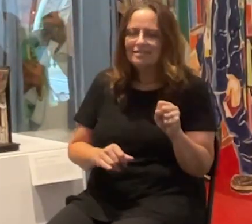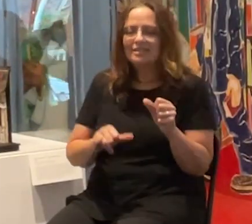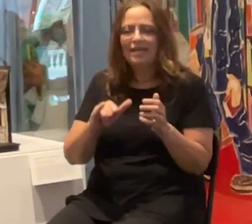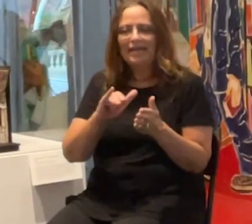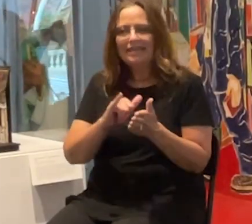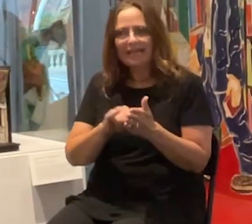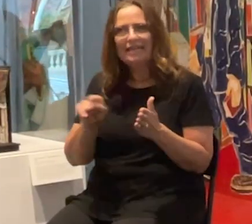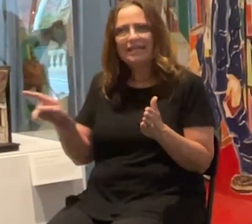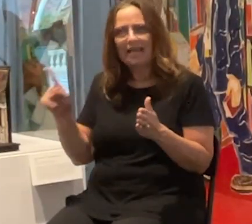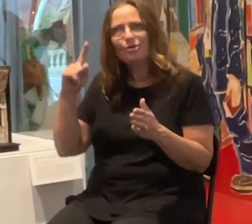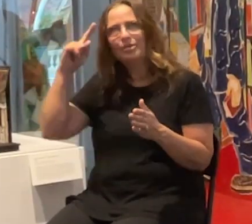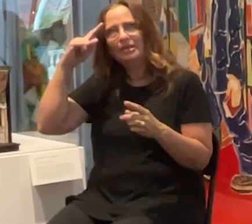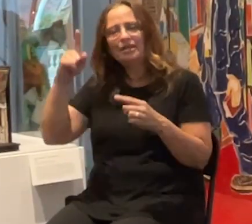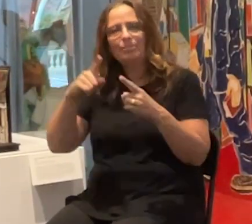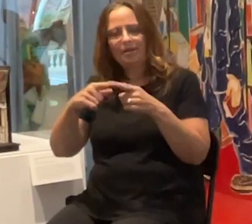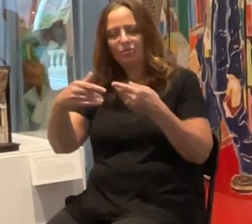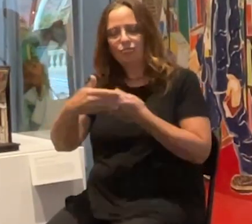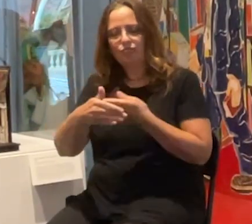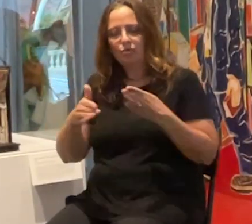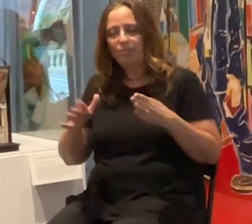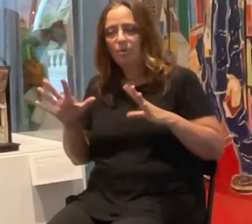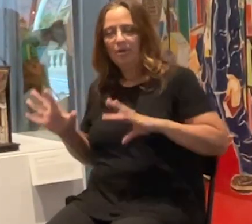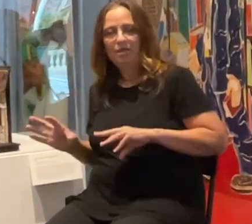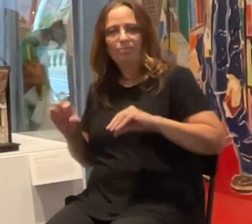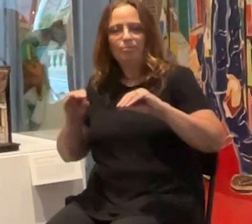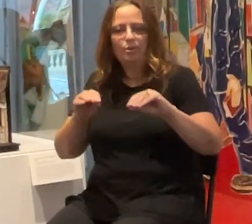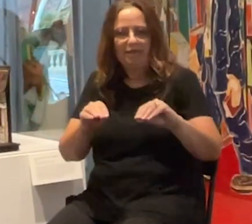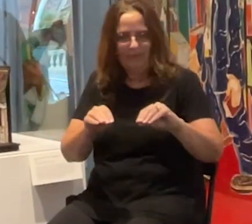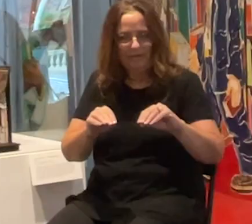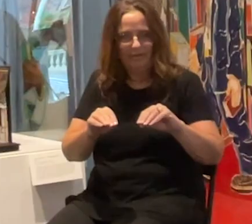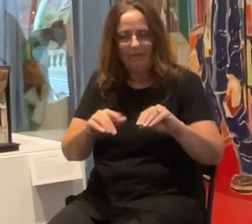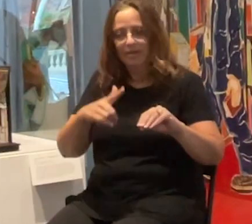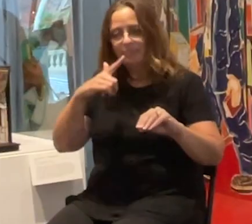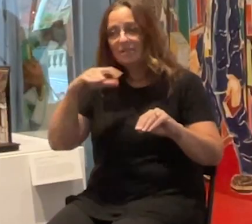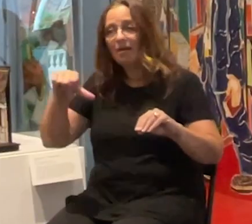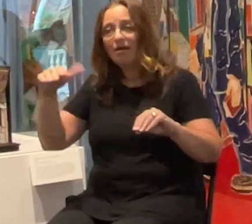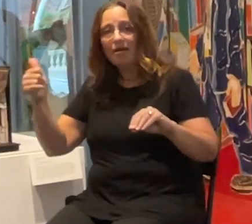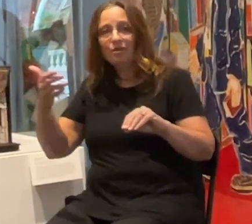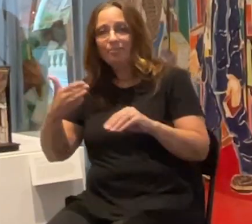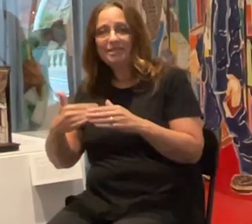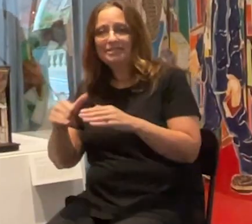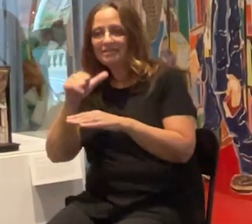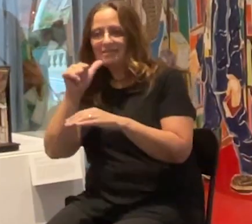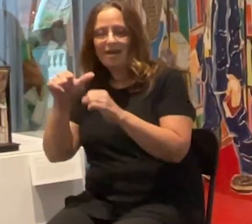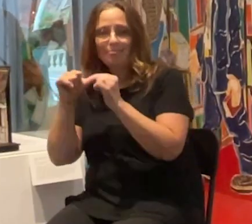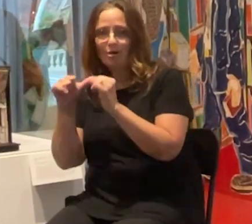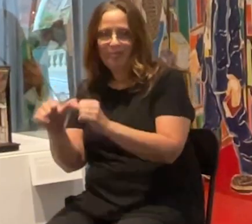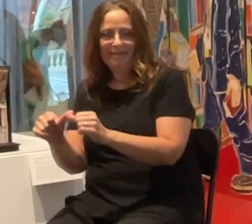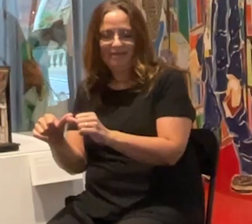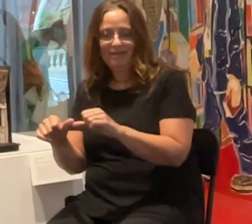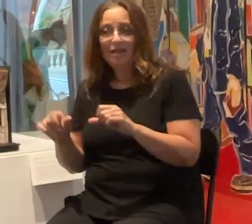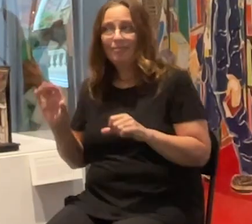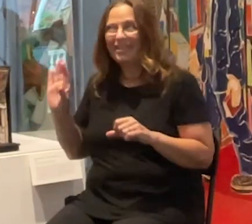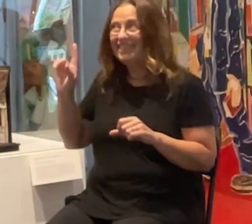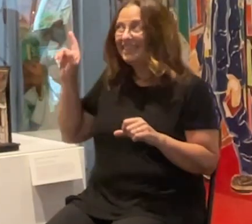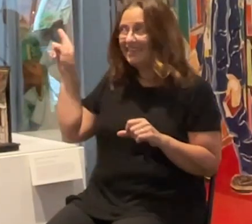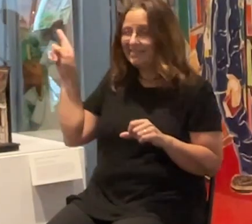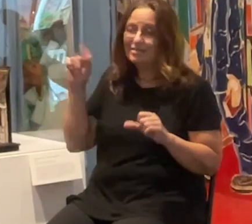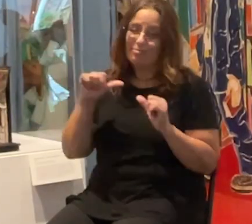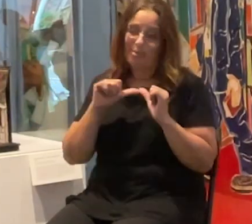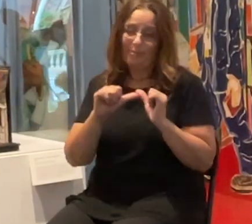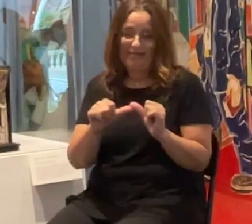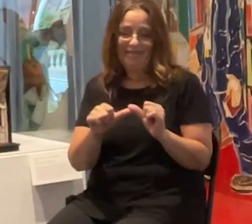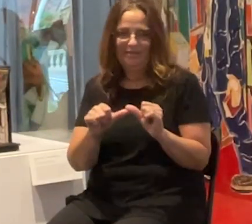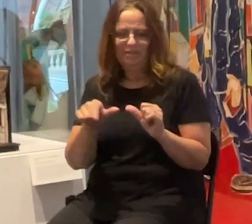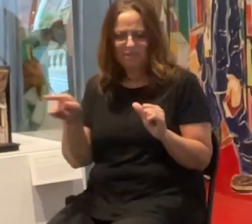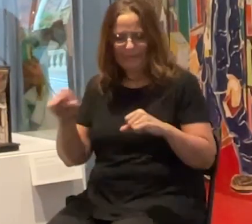in terms of that, but not necessarily in a permanent way. So this one was the first one like that, and I think